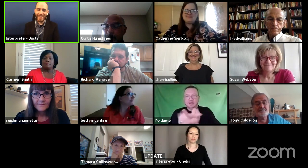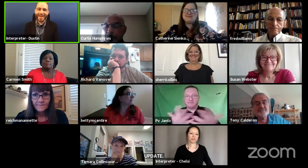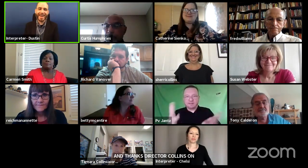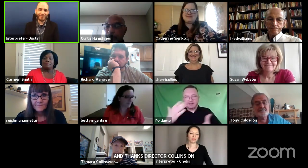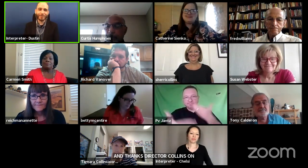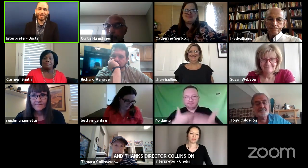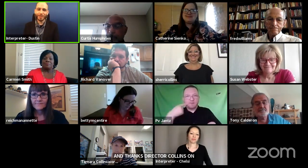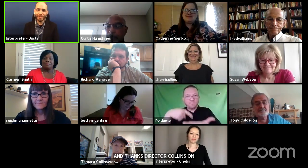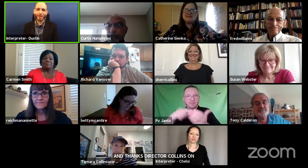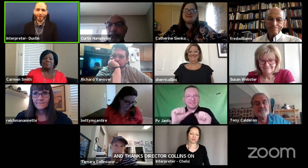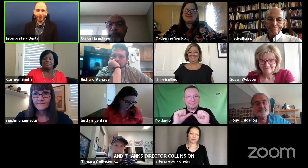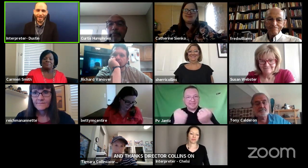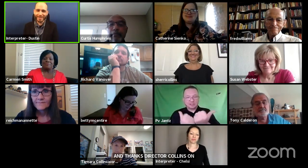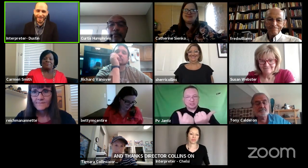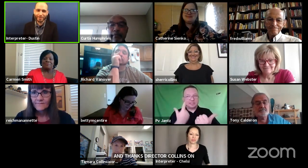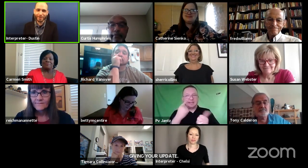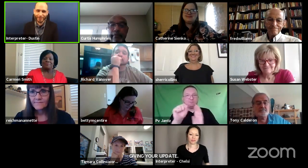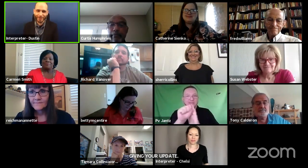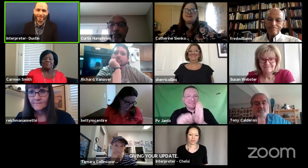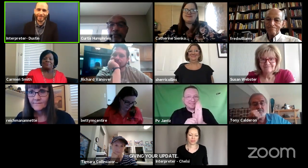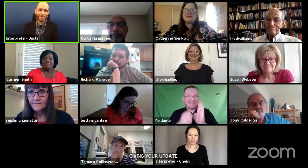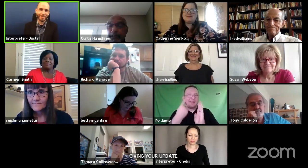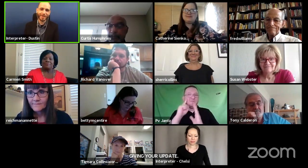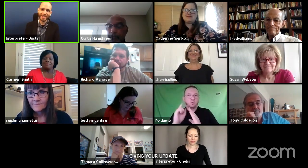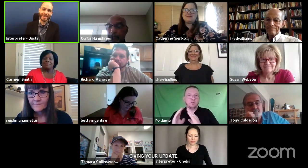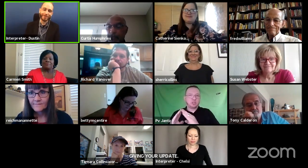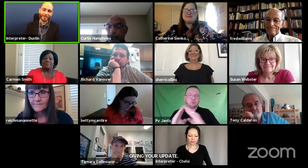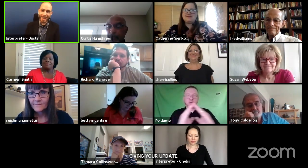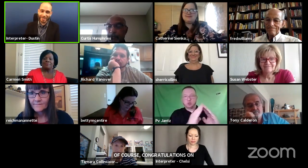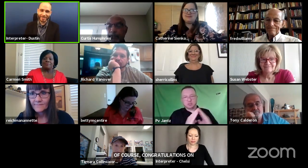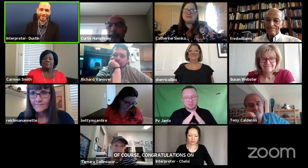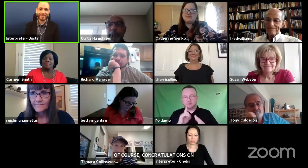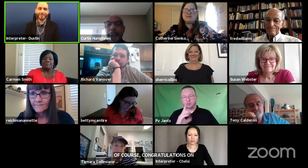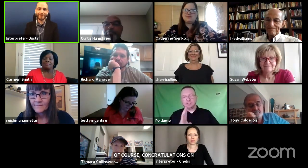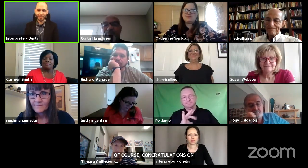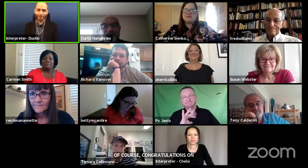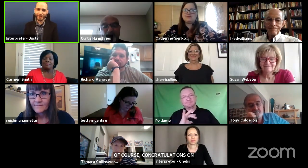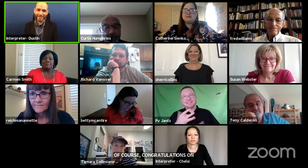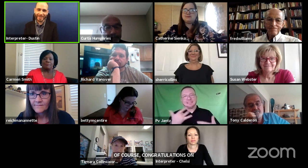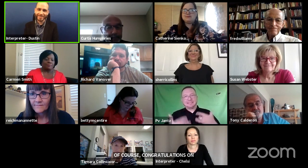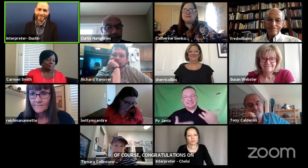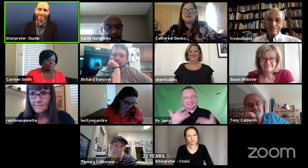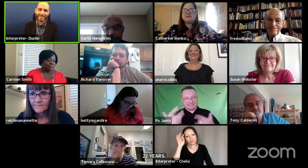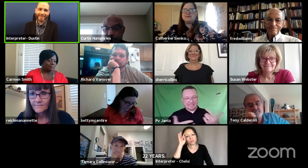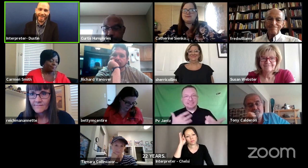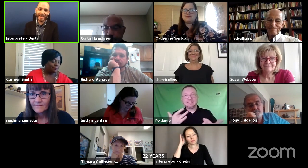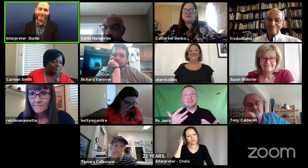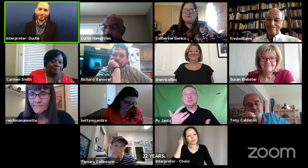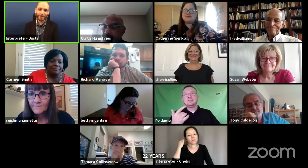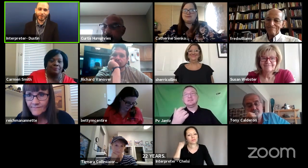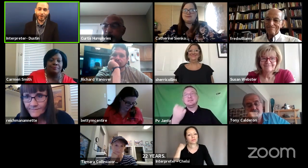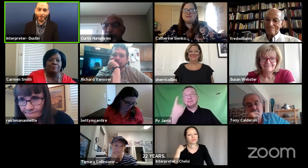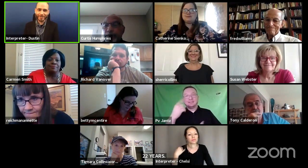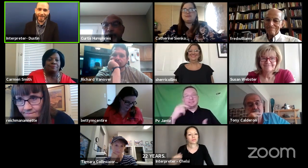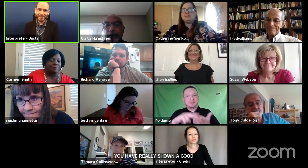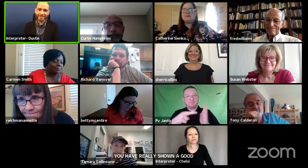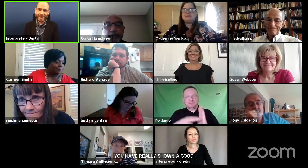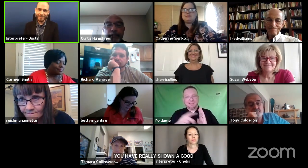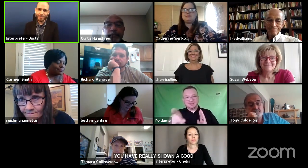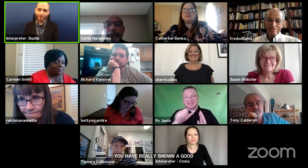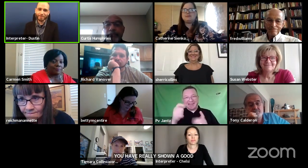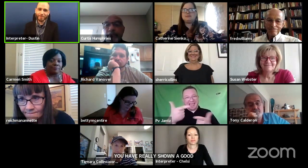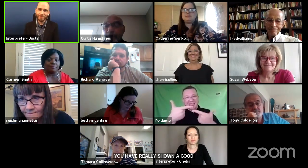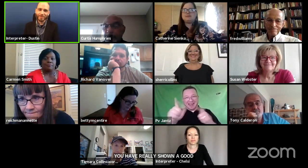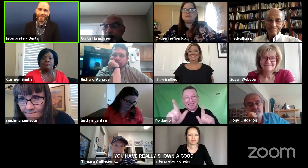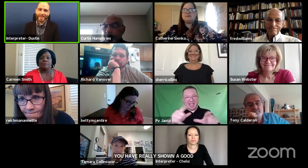You have really shown a good example for the community, for the agency, for the state. And we are so excited to